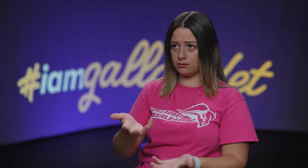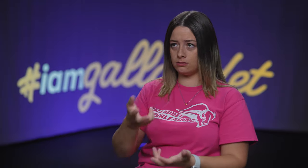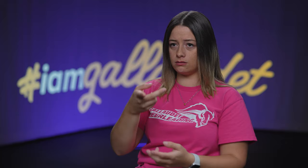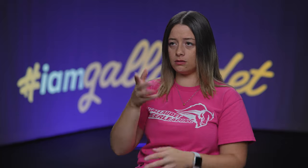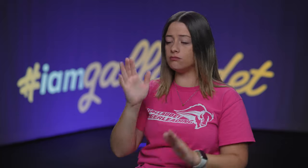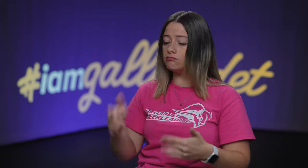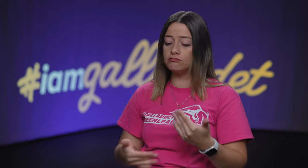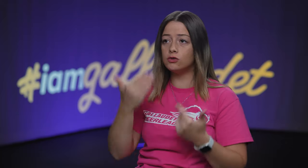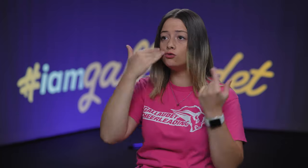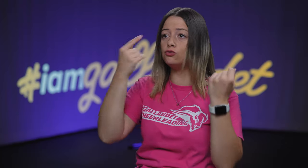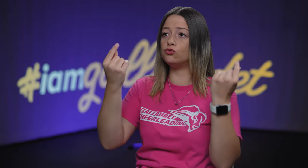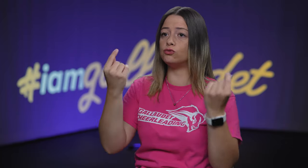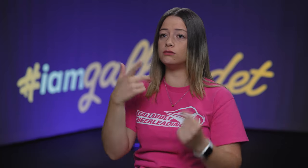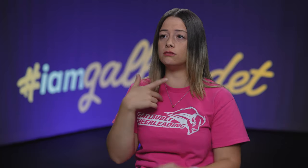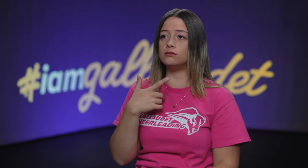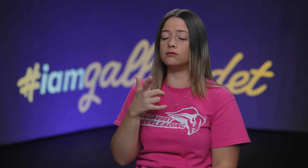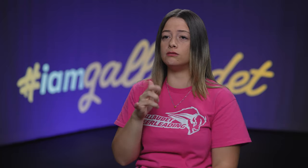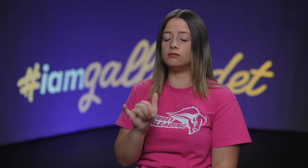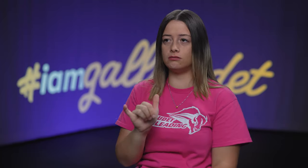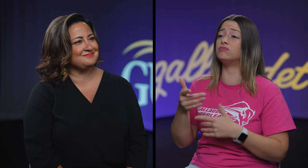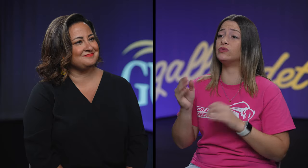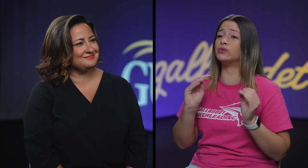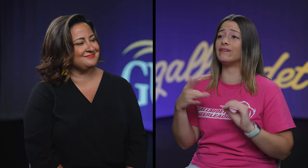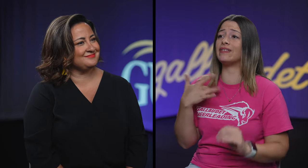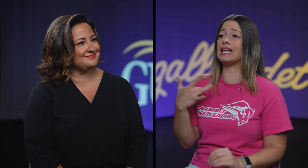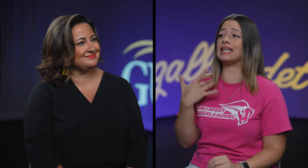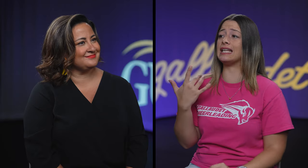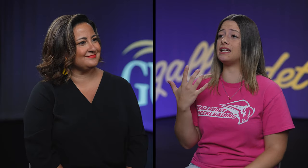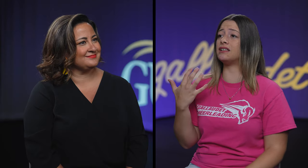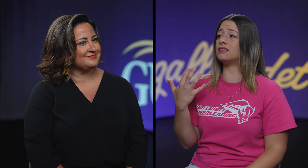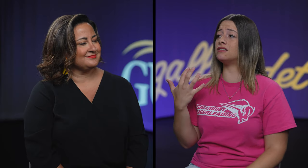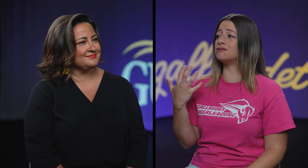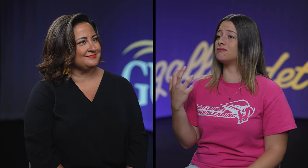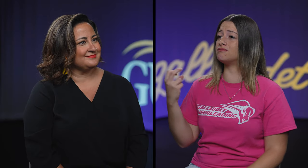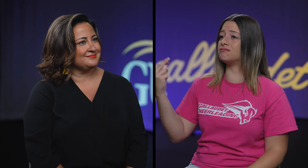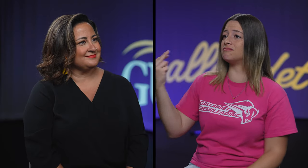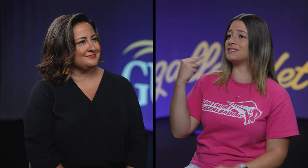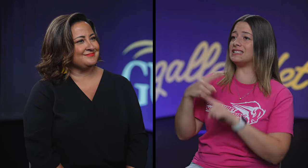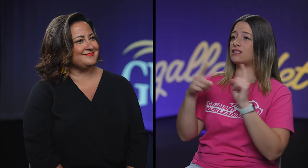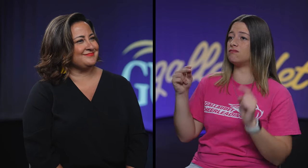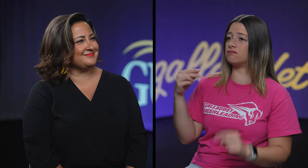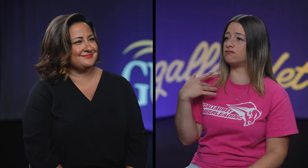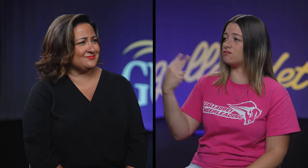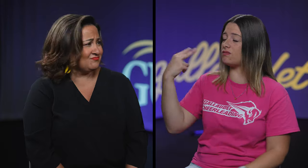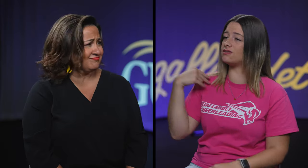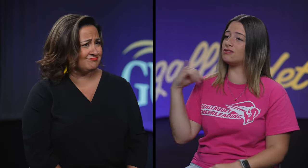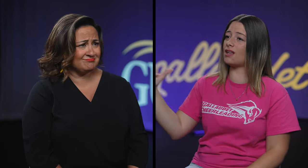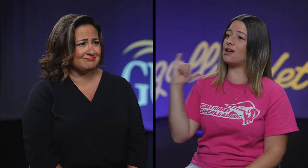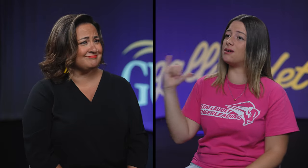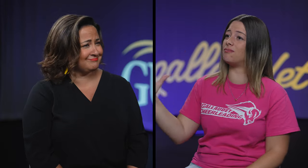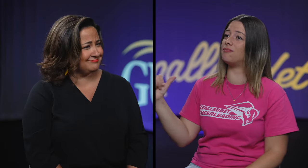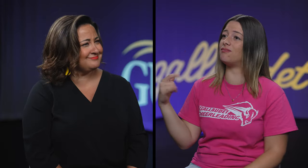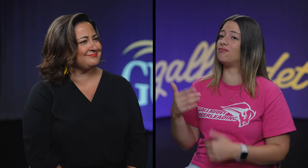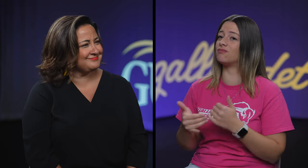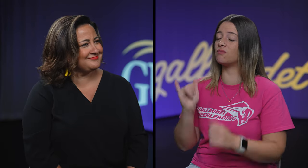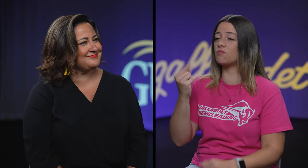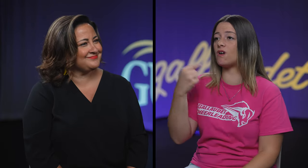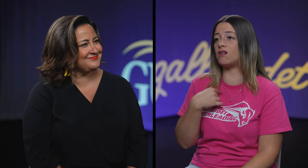deaf. They just knew what to do. It didn't feel like I was perceived differently, but as the same as them. And that's what I really liked about